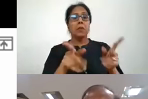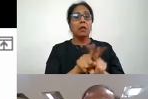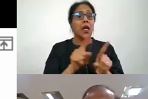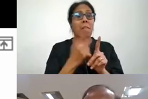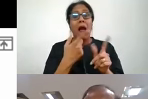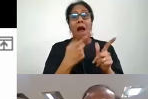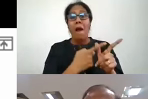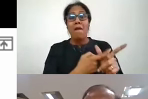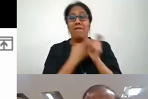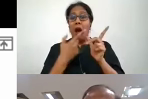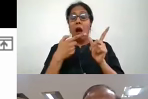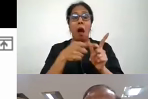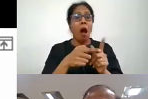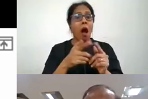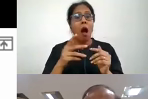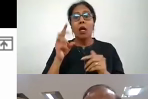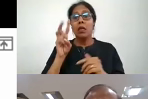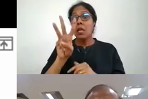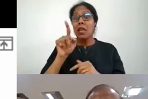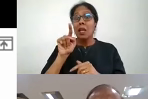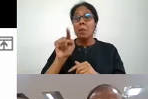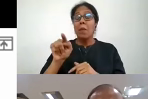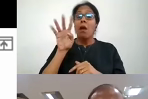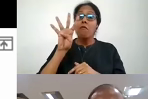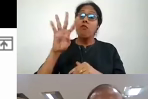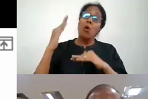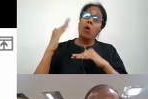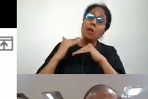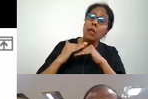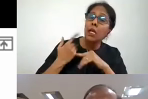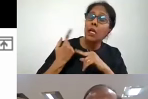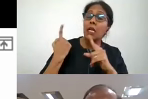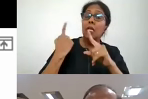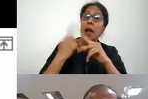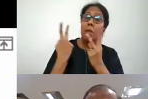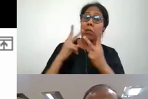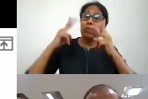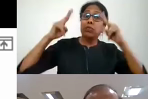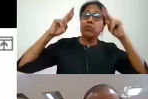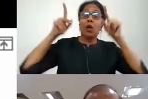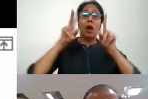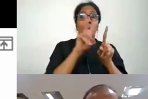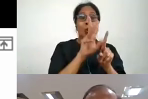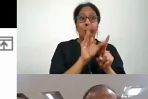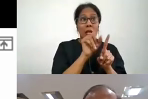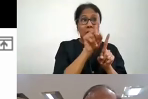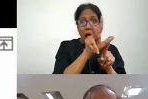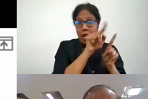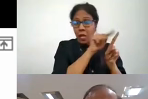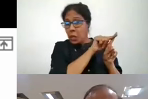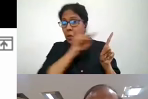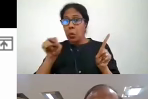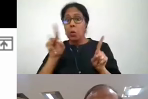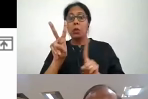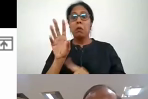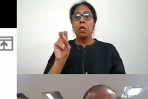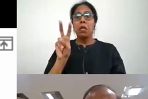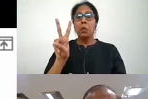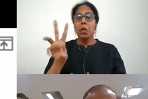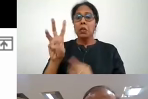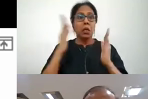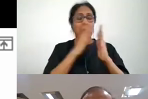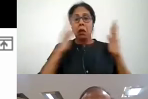more than 3.4 growth from 2018 to 2023. In terms of network devices